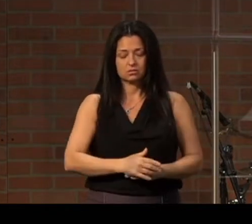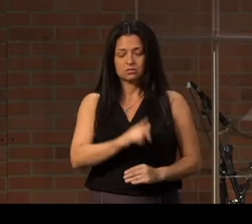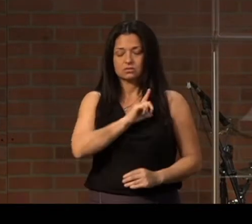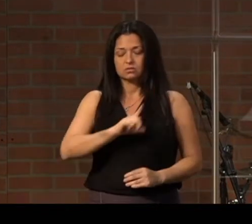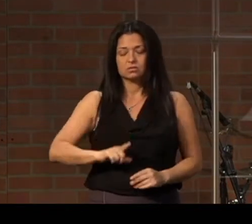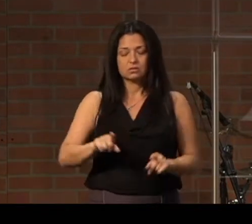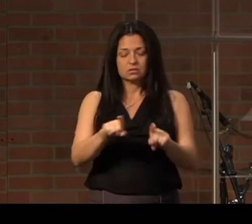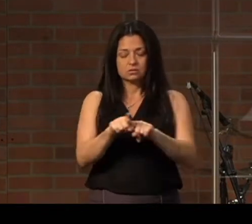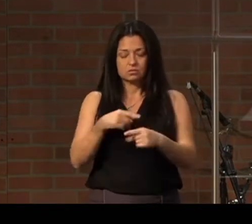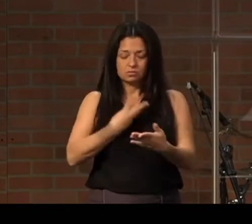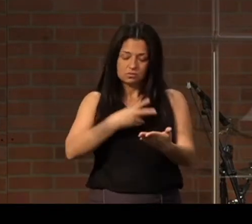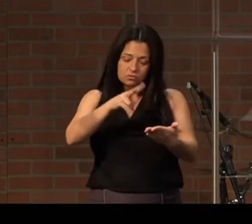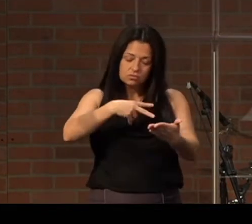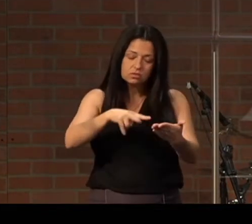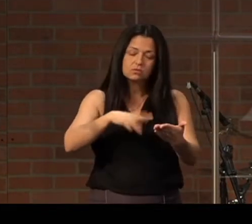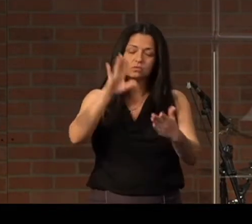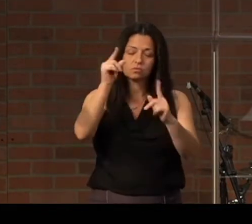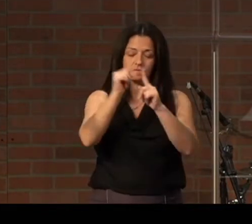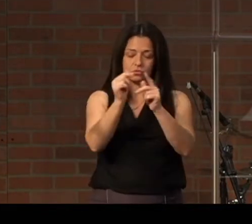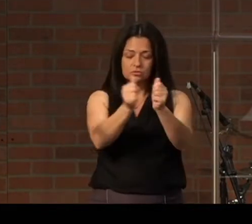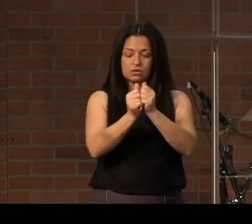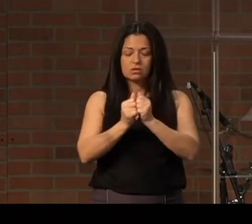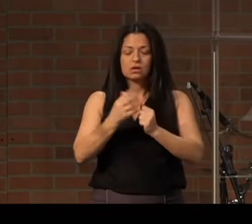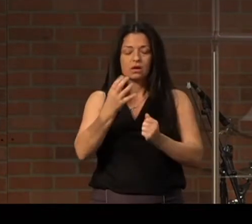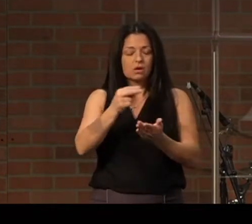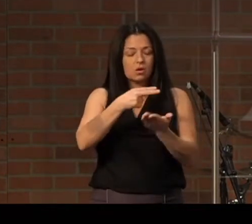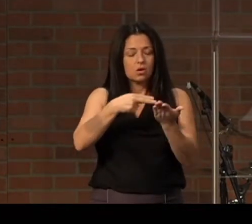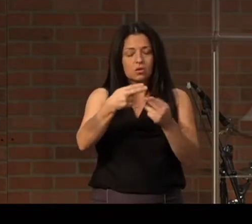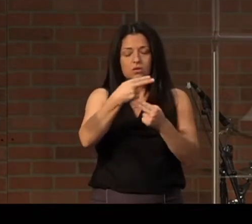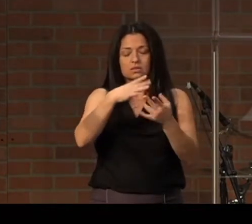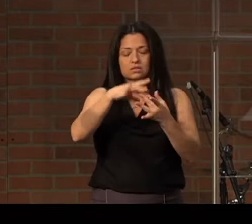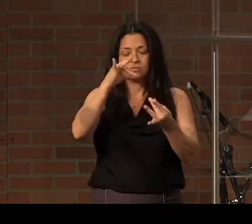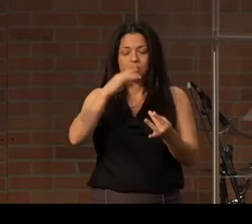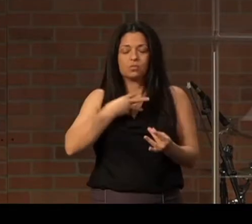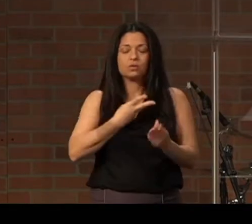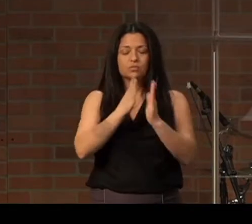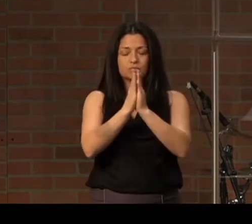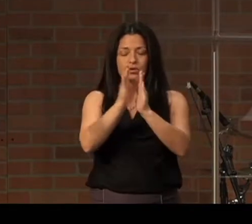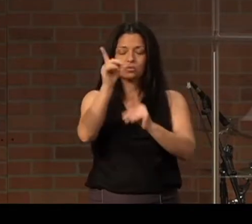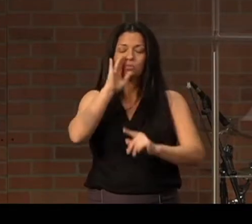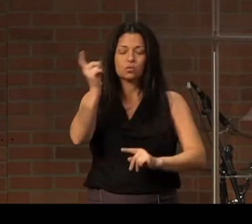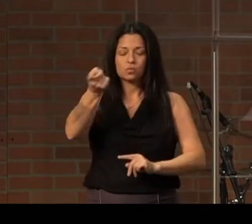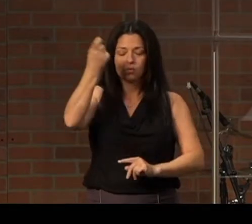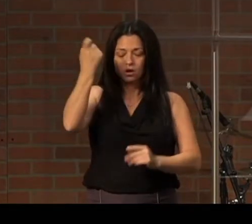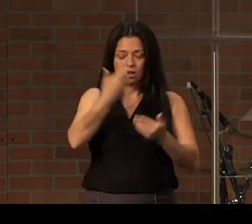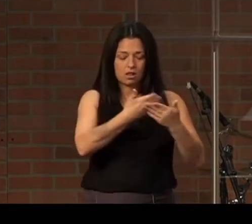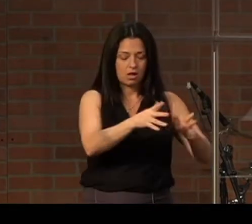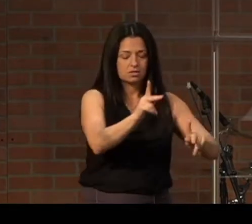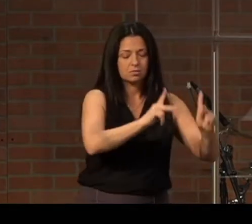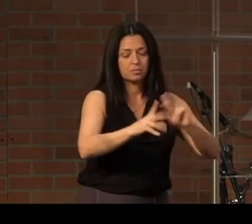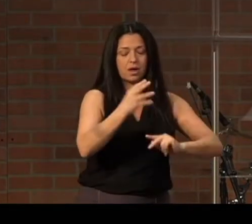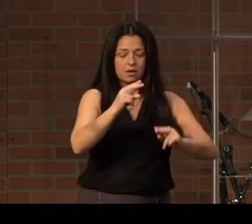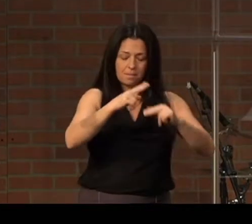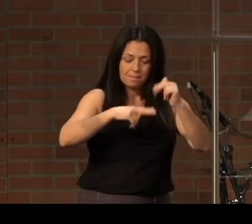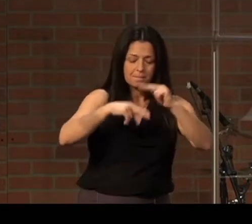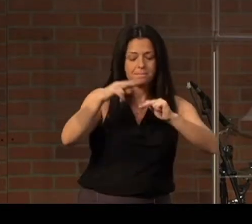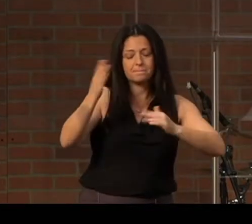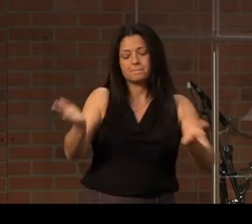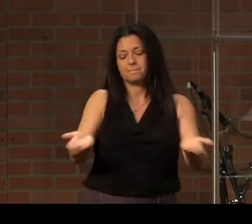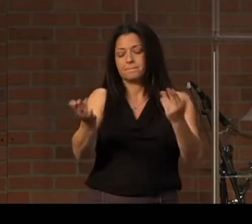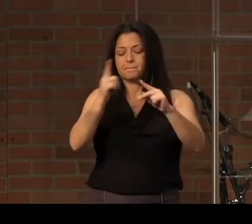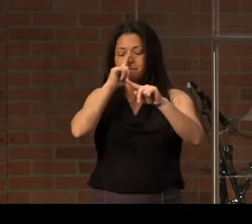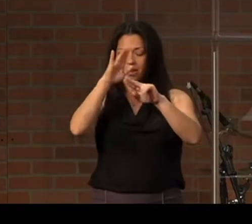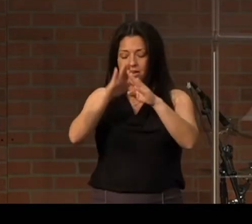Lord, as we read your Word together, Holy Spirit, would pray that you would win lost people, that you would build believers, that you would